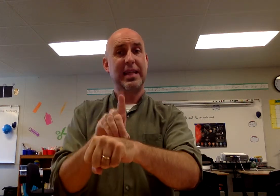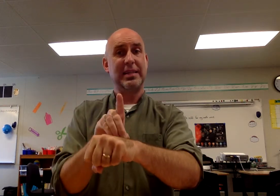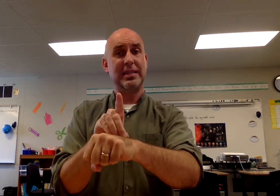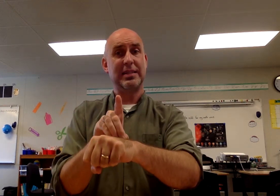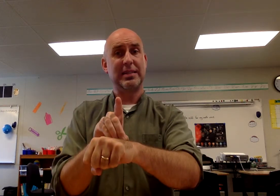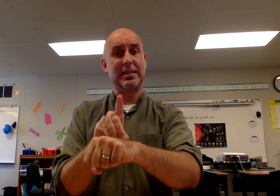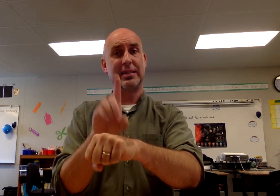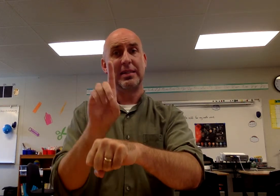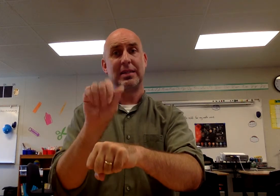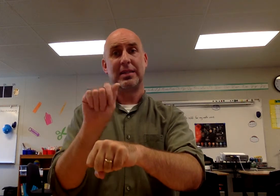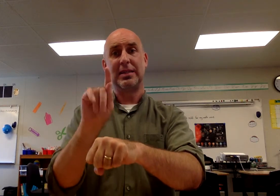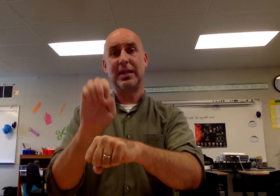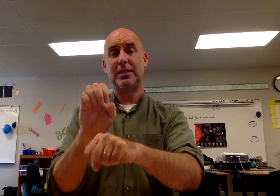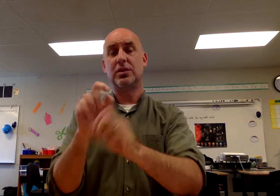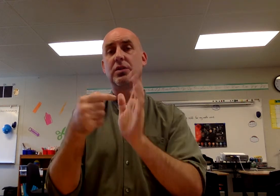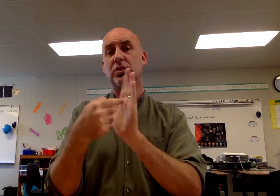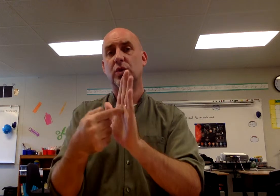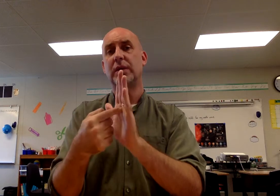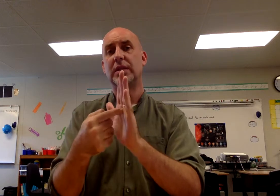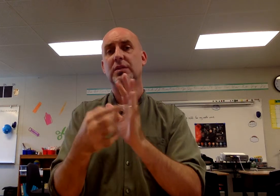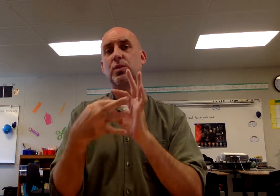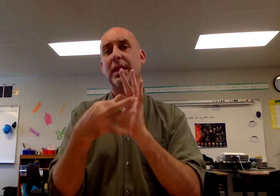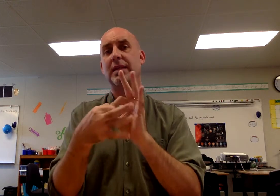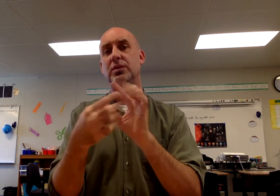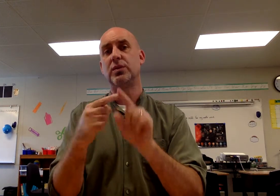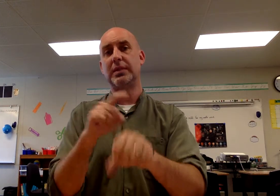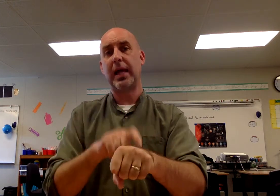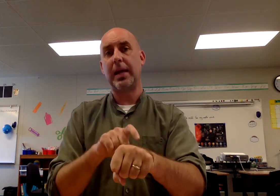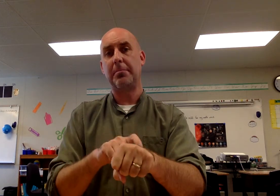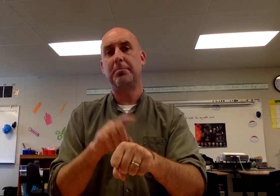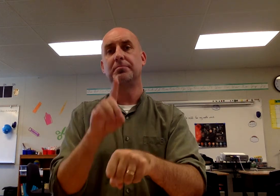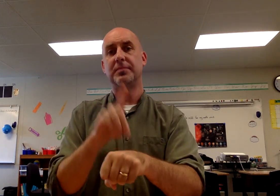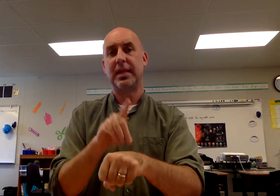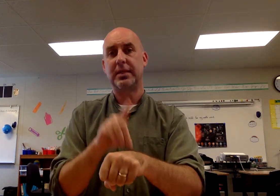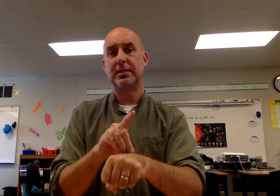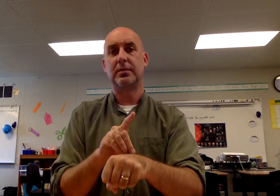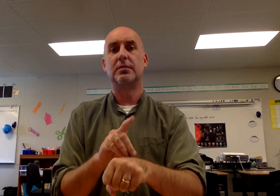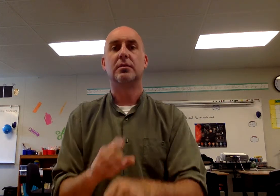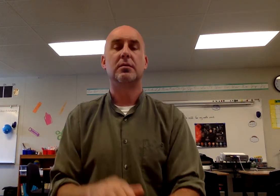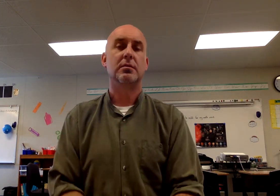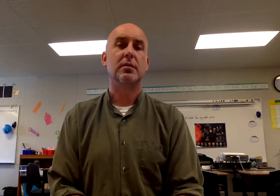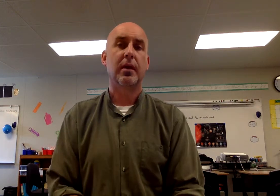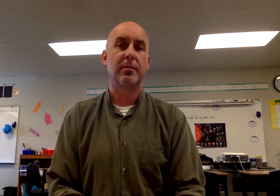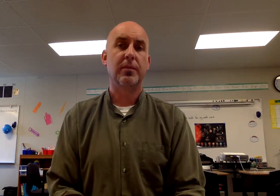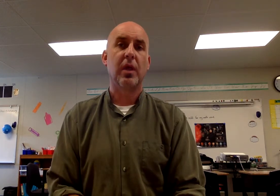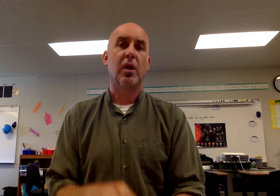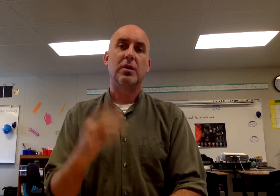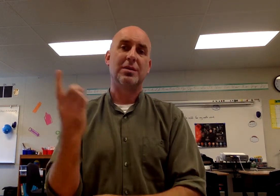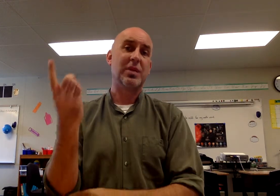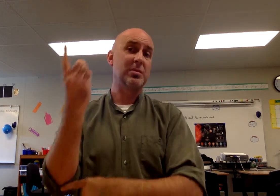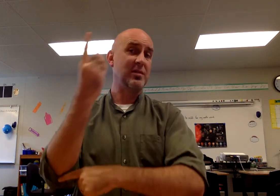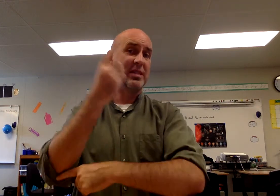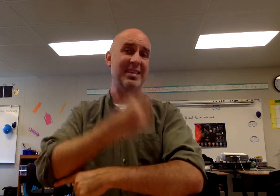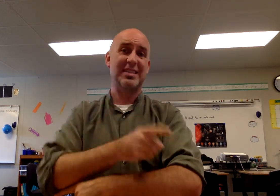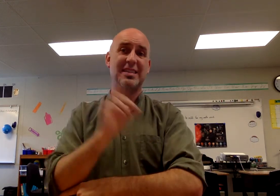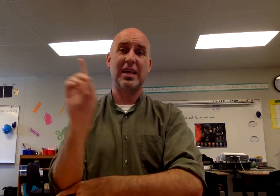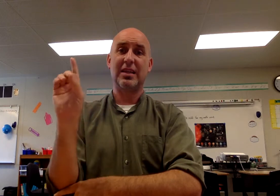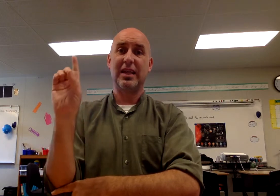date. Date. It's showing that it's related to the time. Date. Okay. Sometimes I've seen signs like a